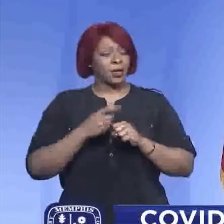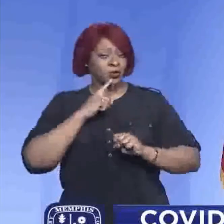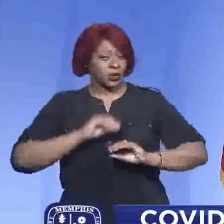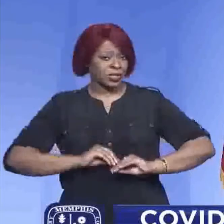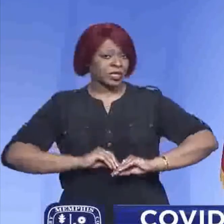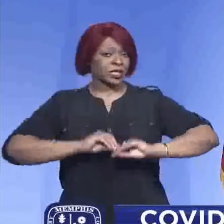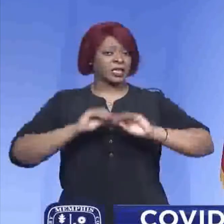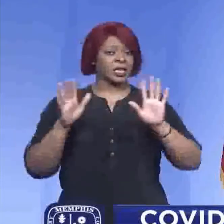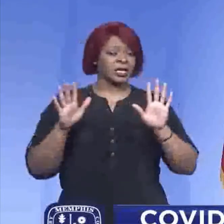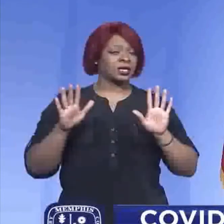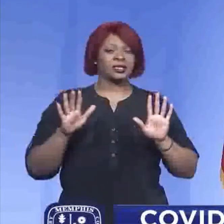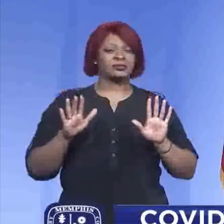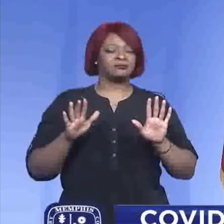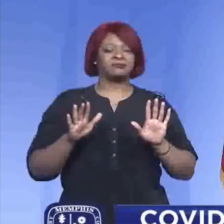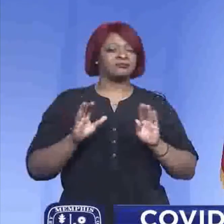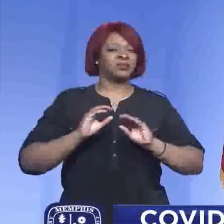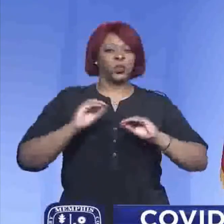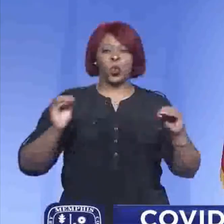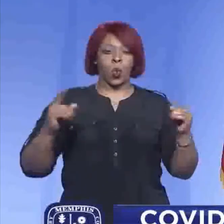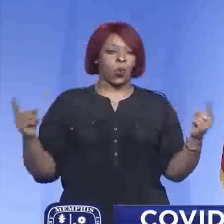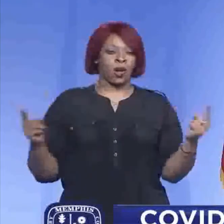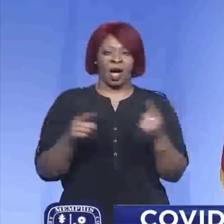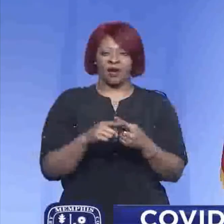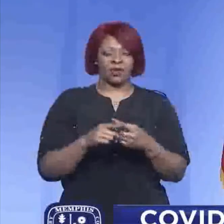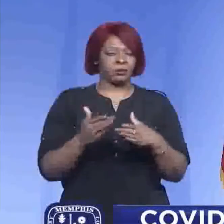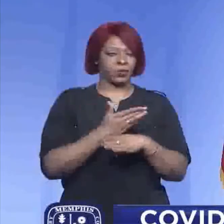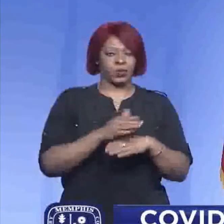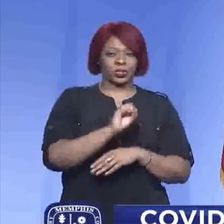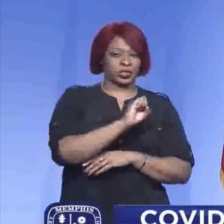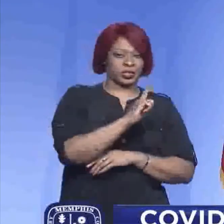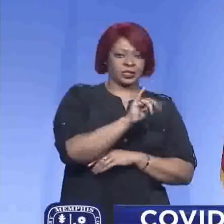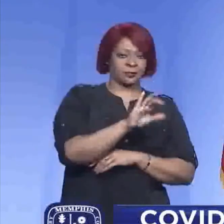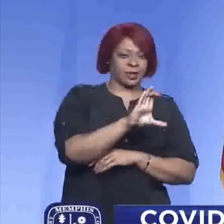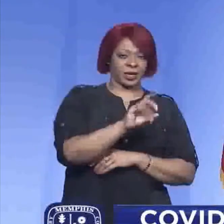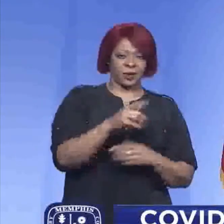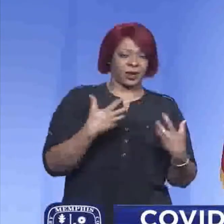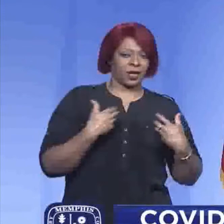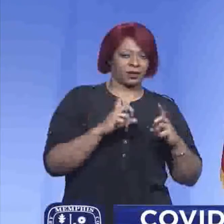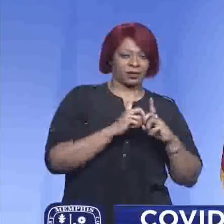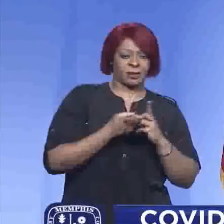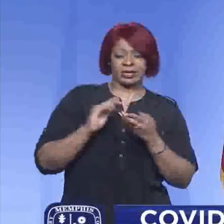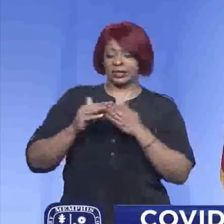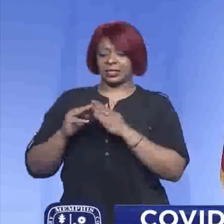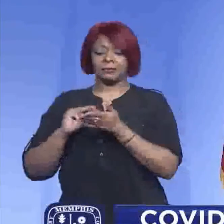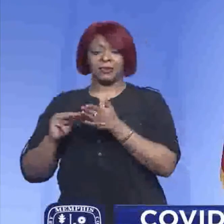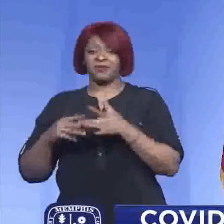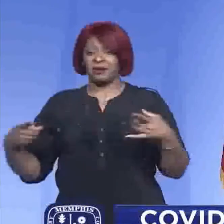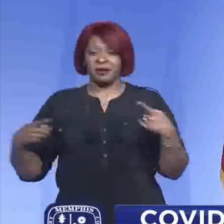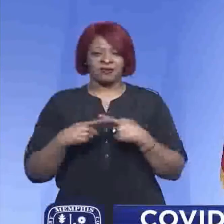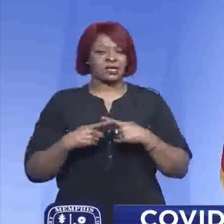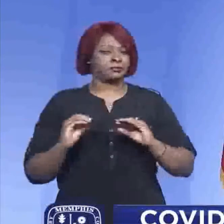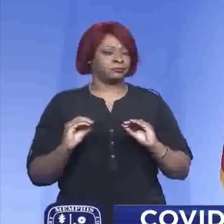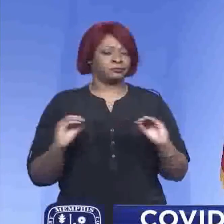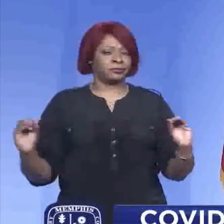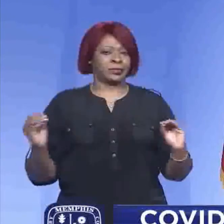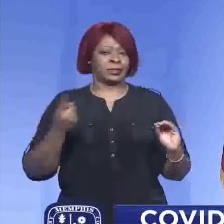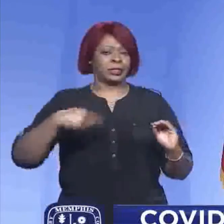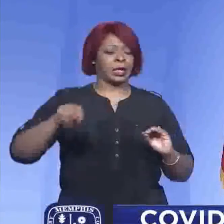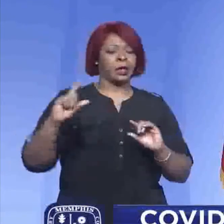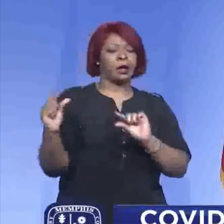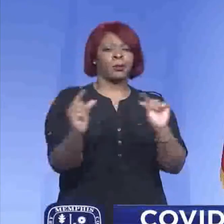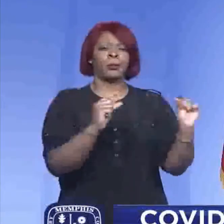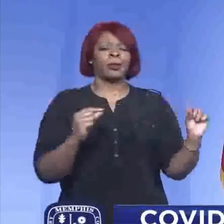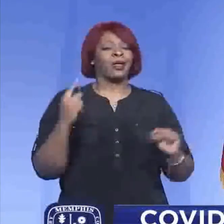to everyone there's not a conflict between the Shelby County Health Department and the city of Memphis, as some had